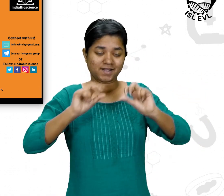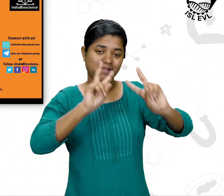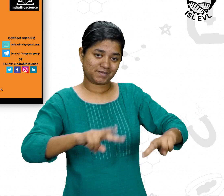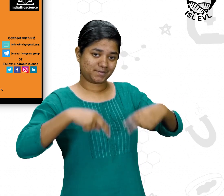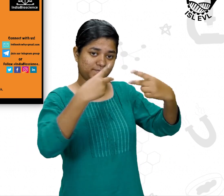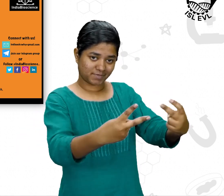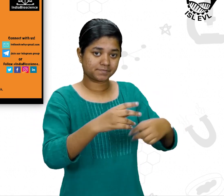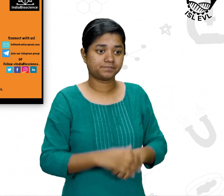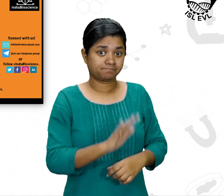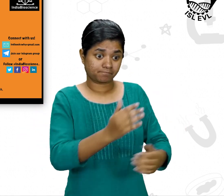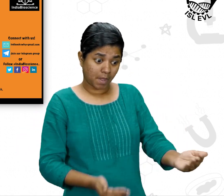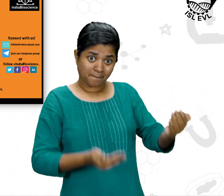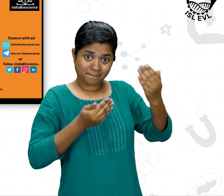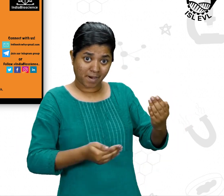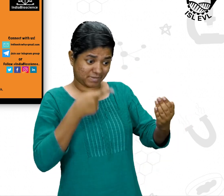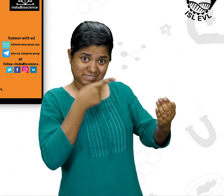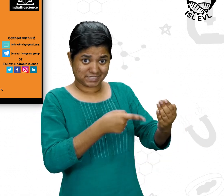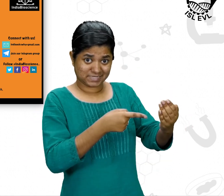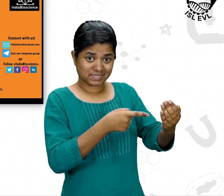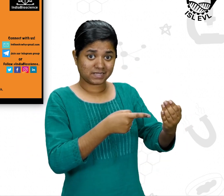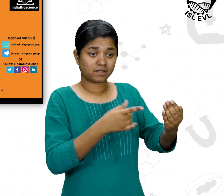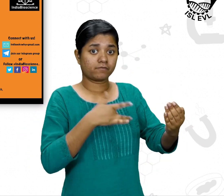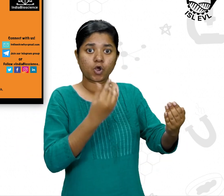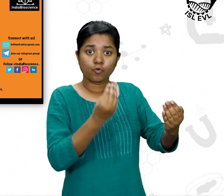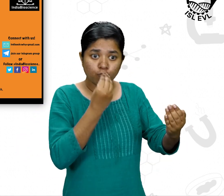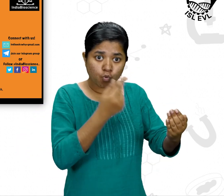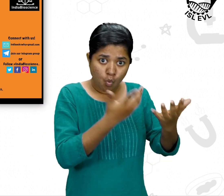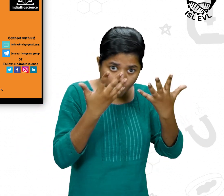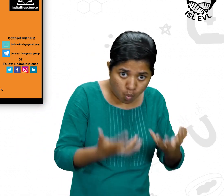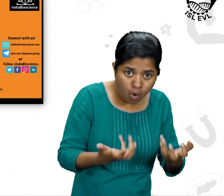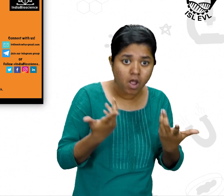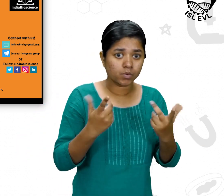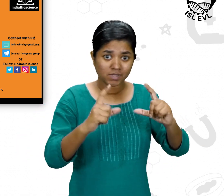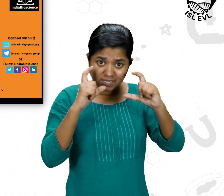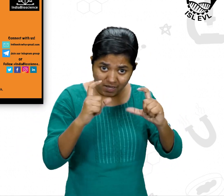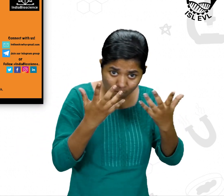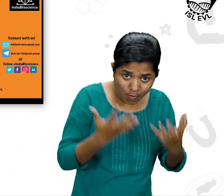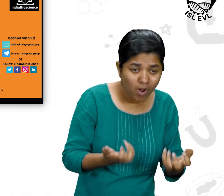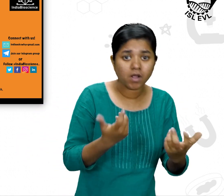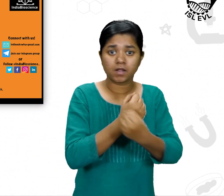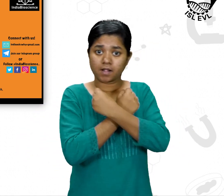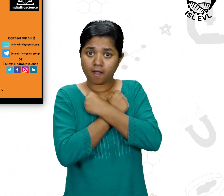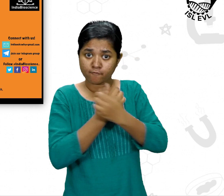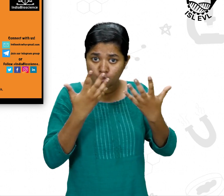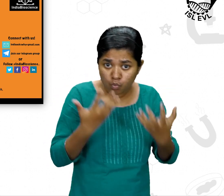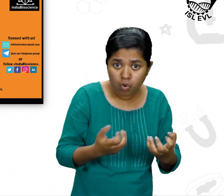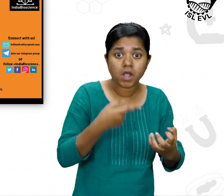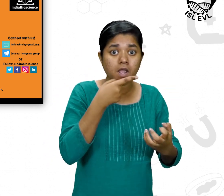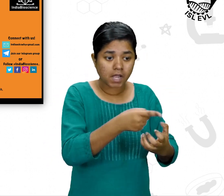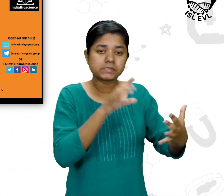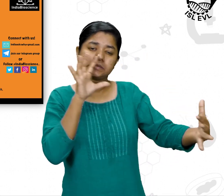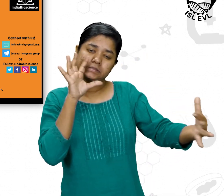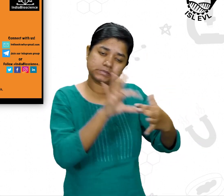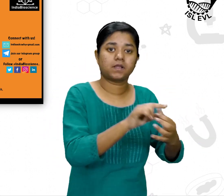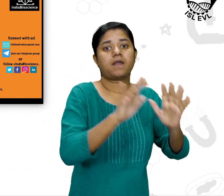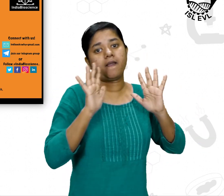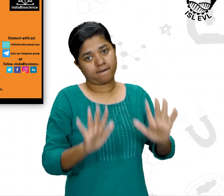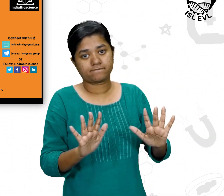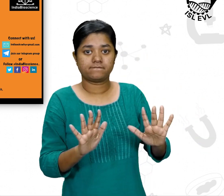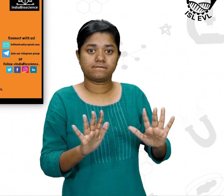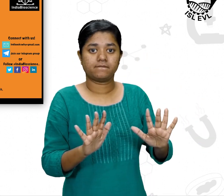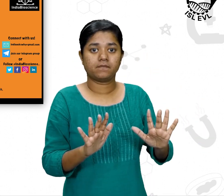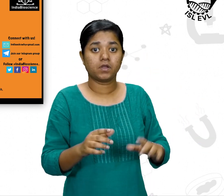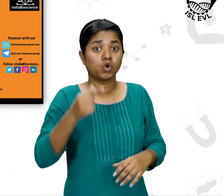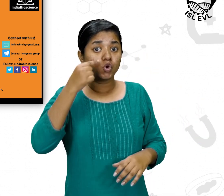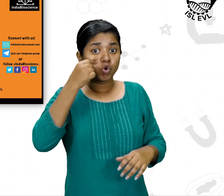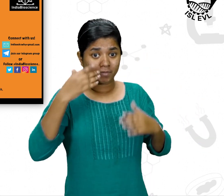the womb, right? So now you already have a substantial body investment in terms of, could be 9 months, could